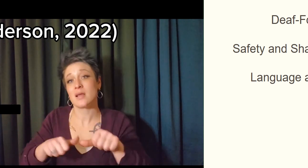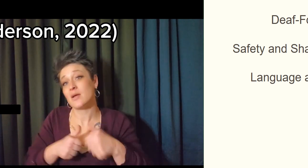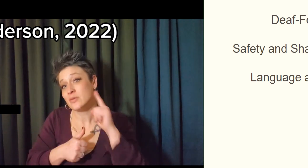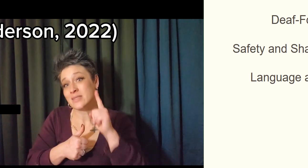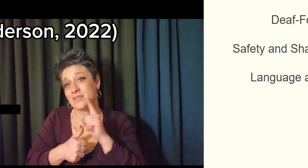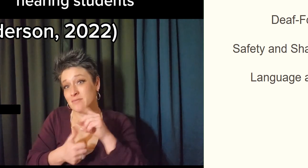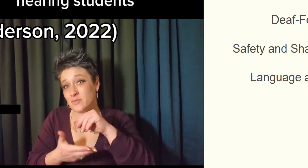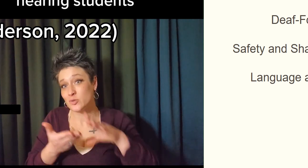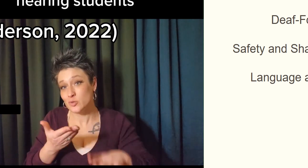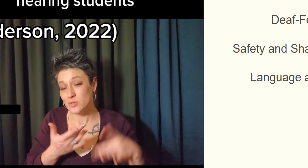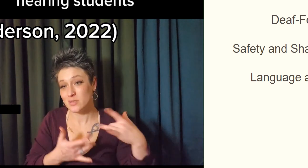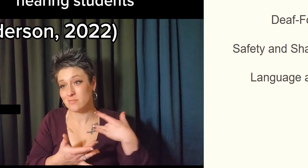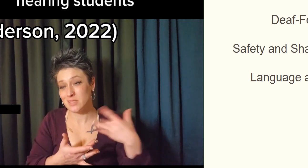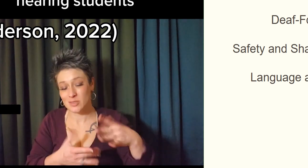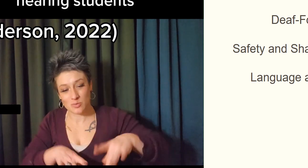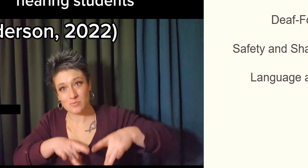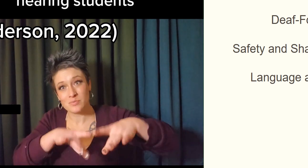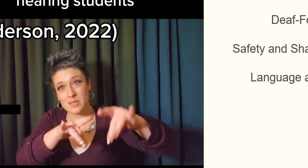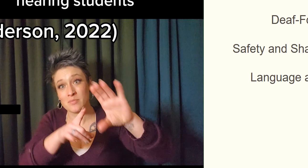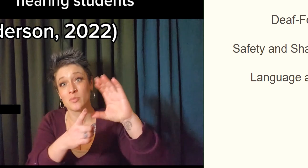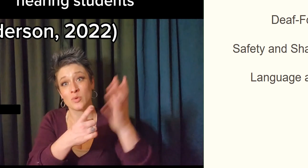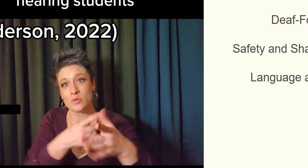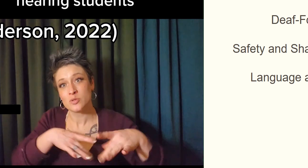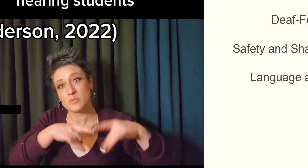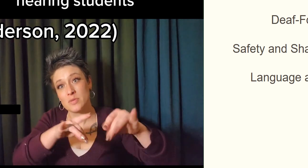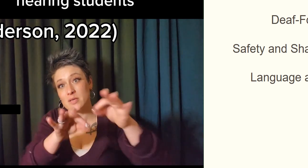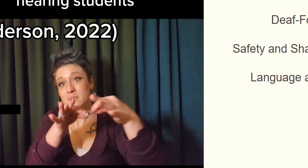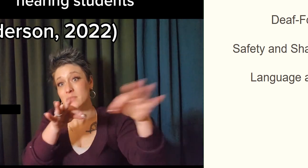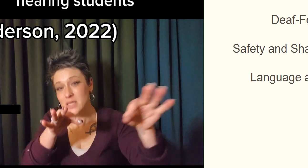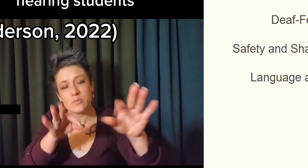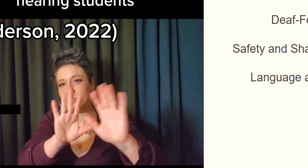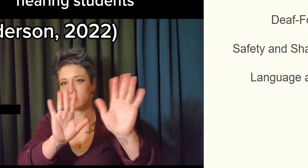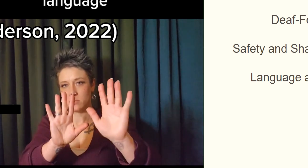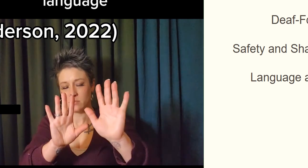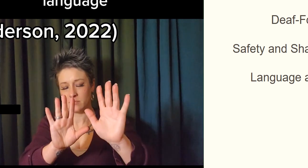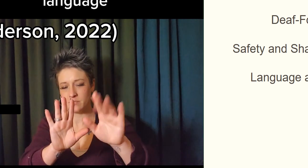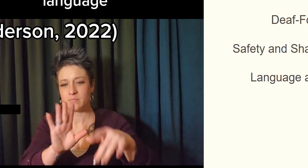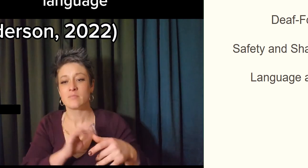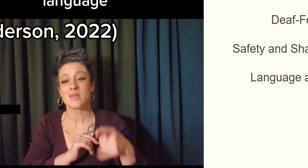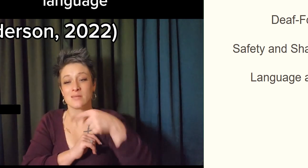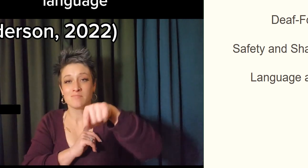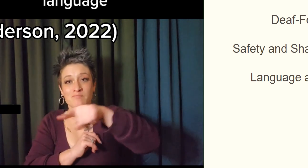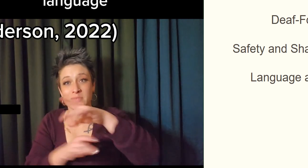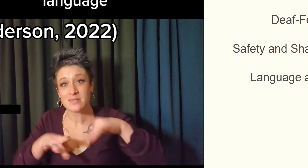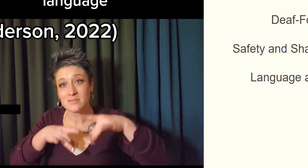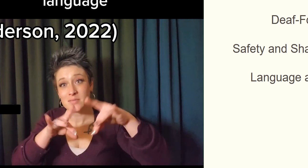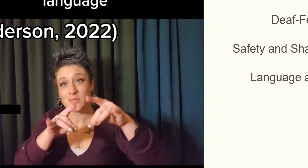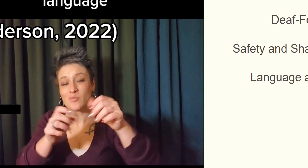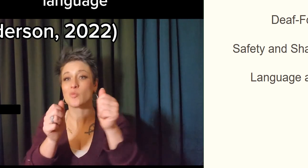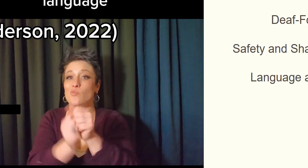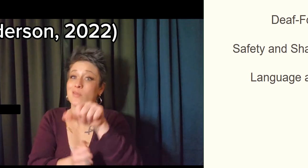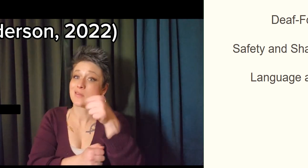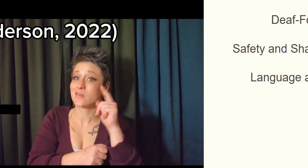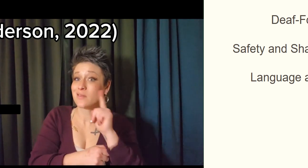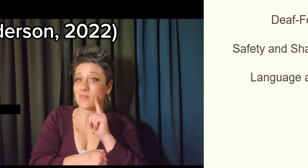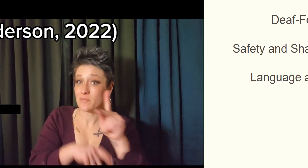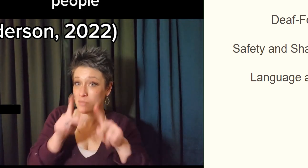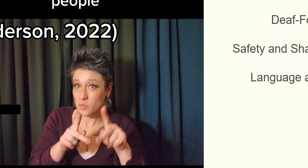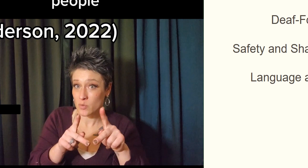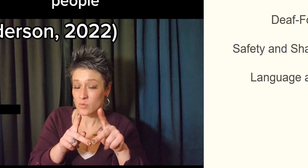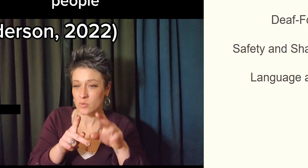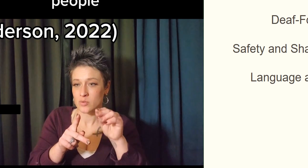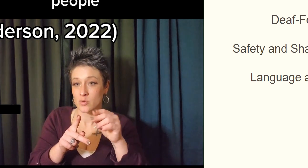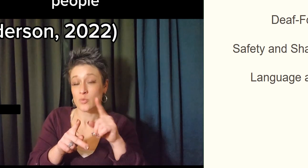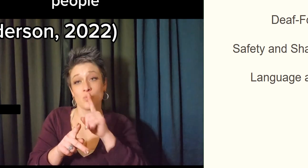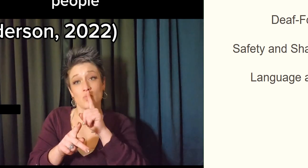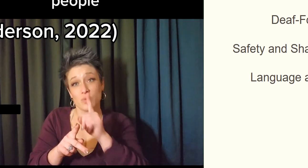yes, but it isn't connected with other deaf and hard of hearing students and how they pick up culture and how they pick up language. Students are